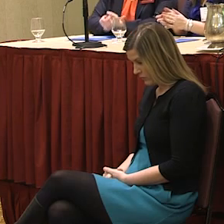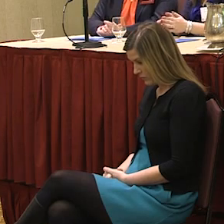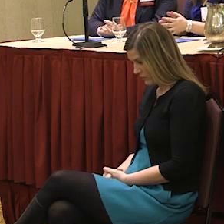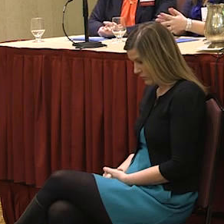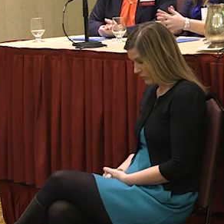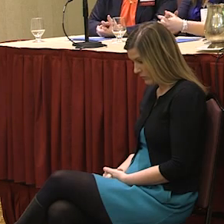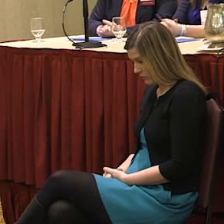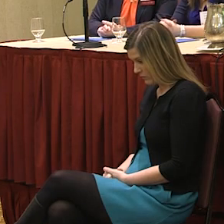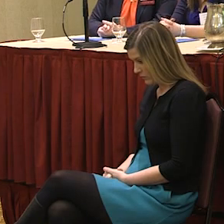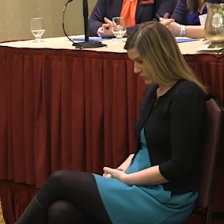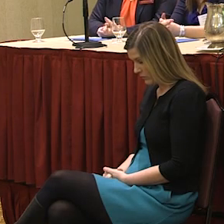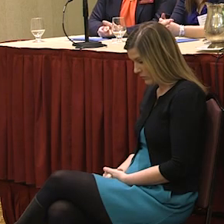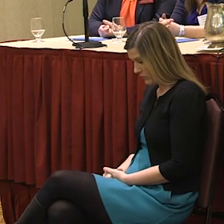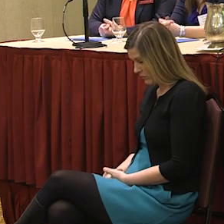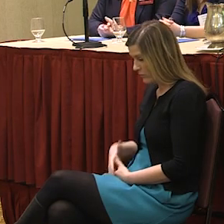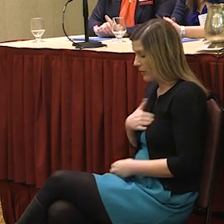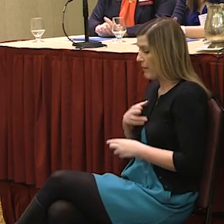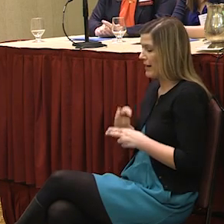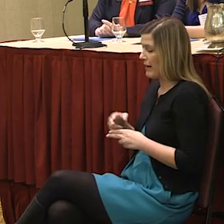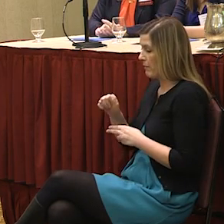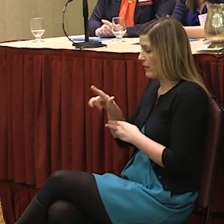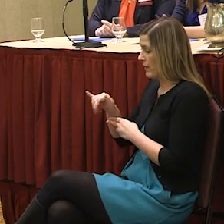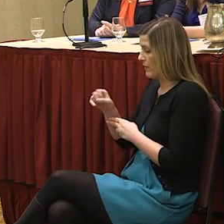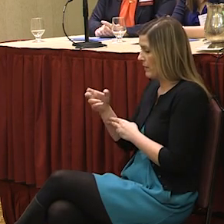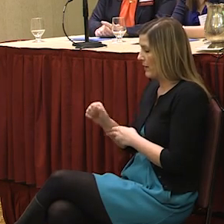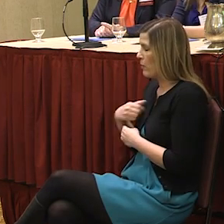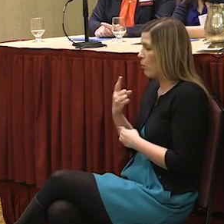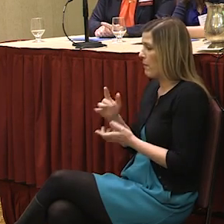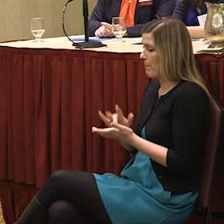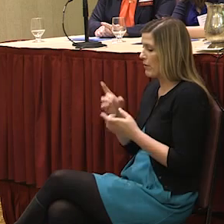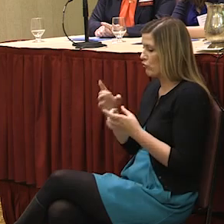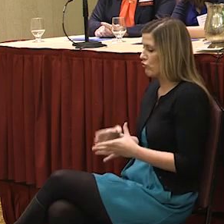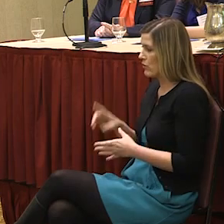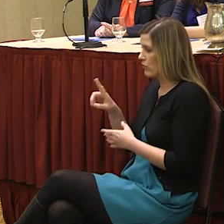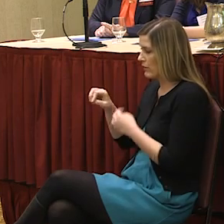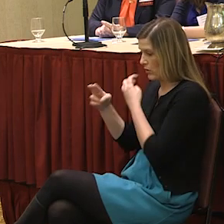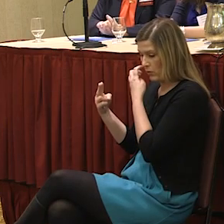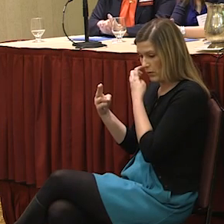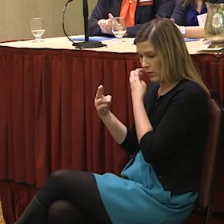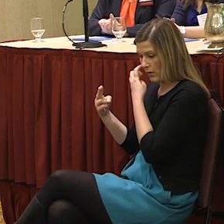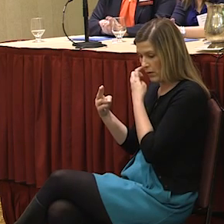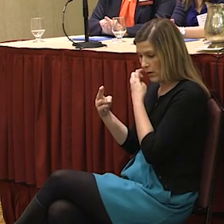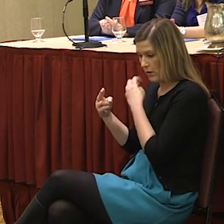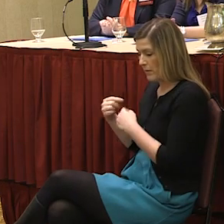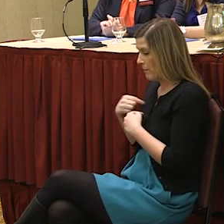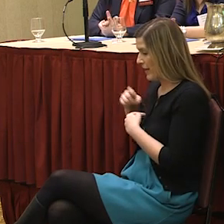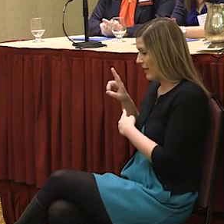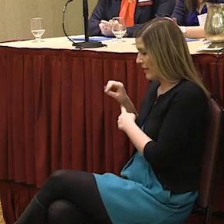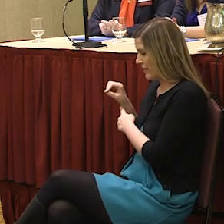Thank you, everyone. So my name is Alicia Klein. I'm one of the medical directors at the Department of Health, and Donna Goldman and I